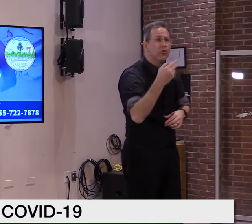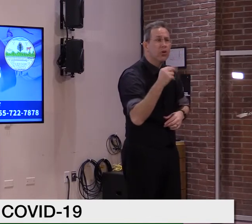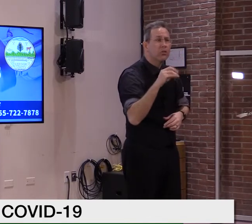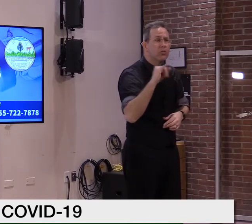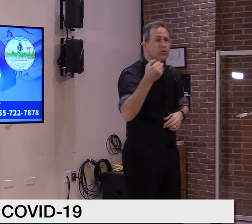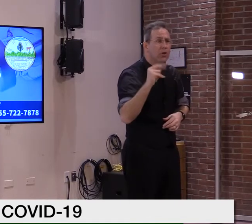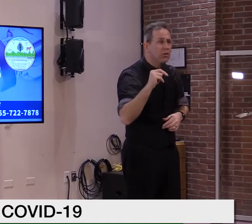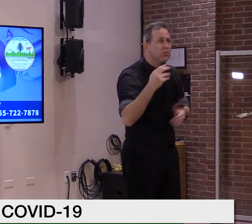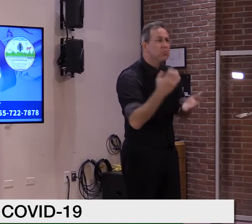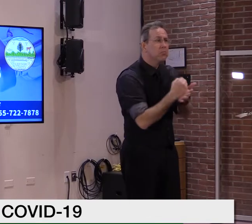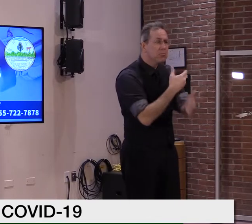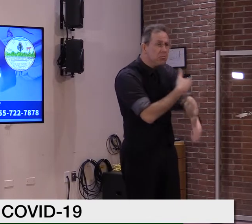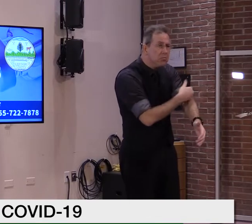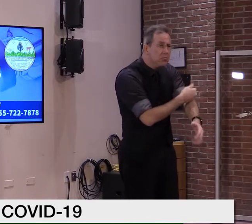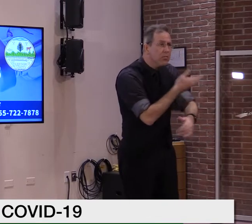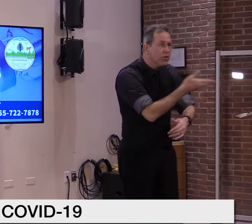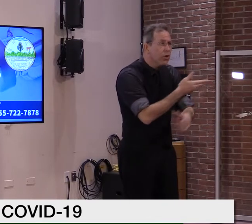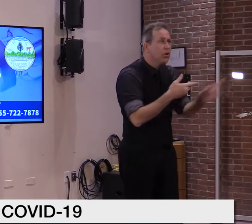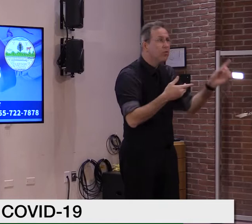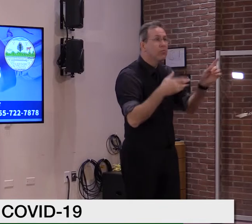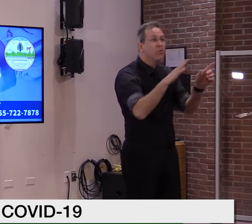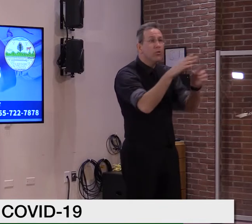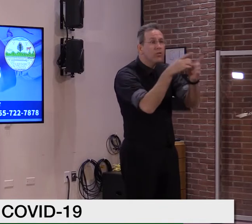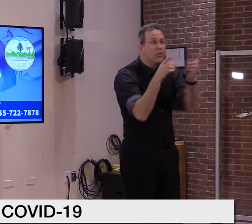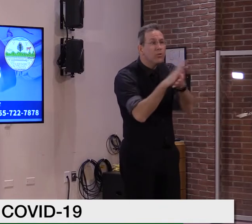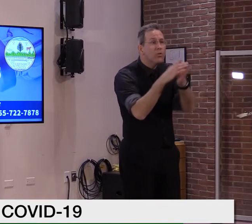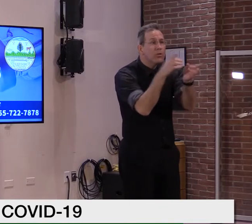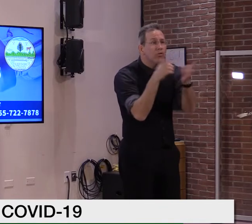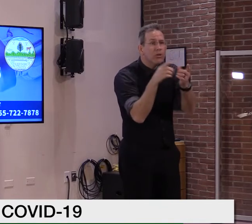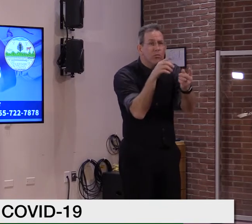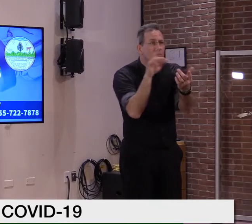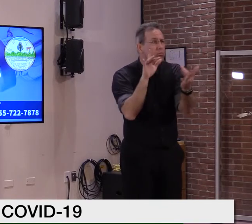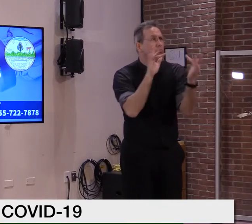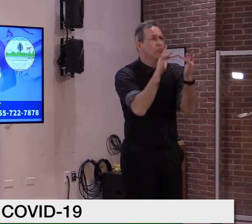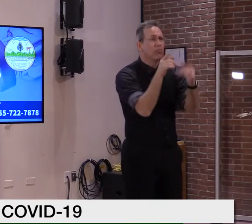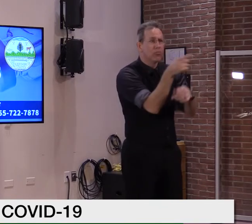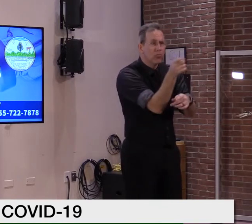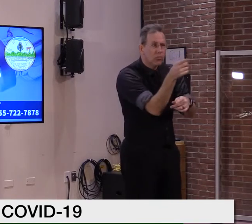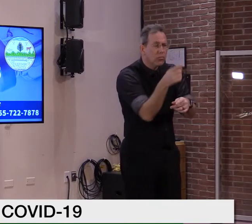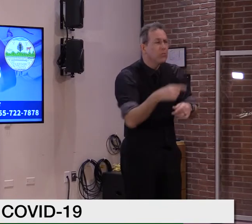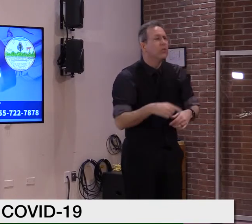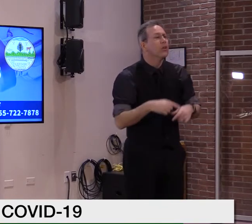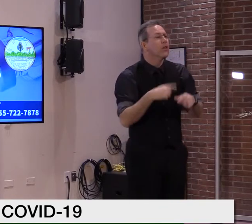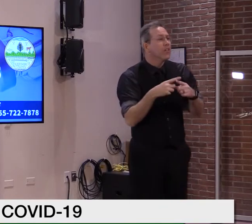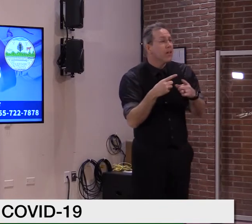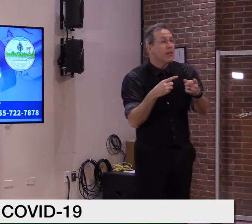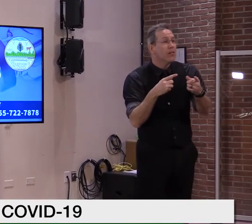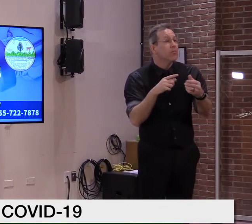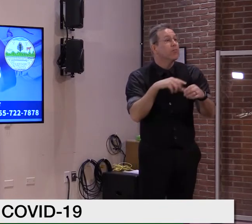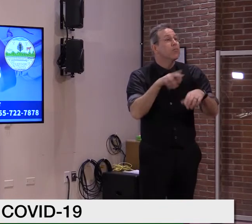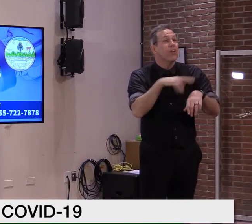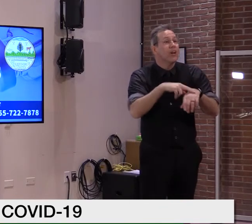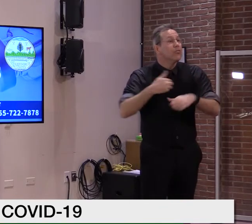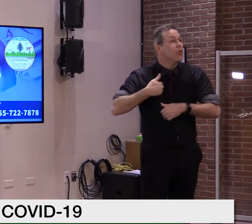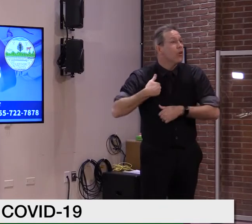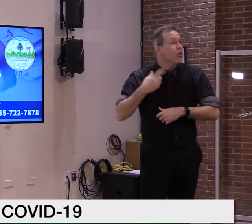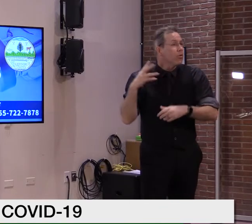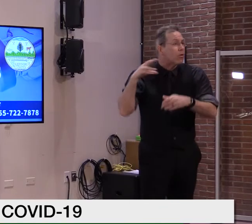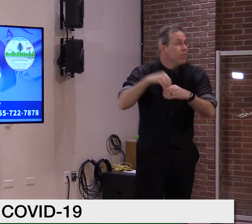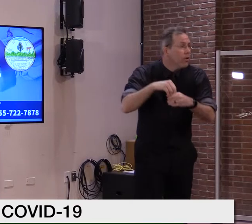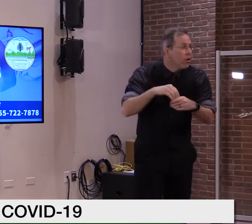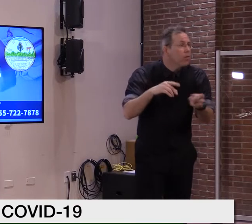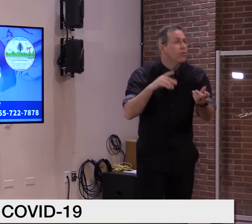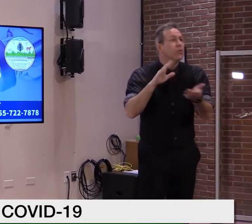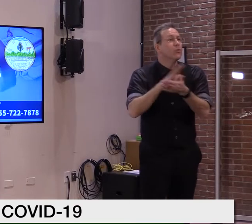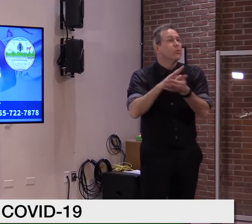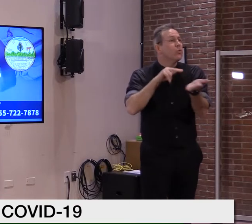district. EMS, Department of Health staff, Vermont National Guard, and school nurses will be on site at